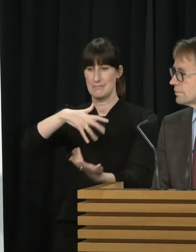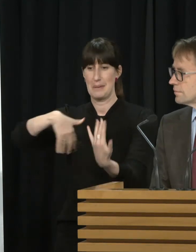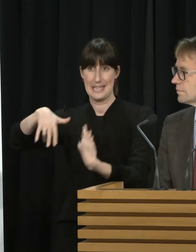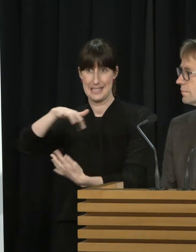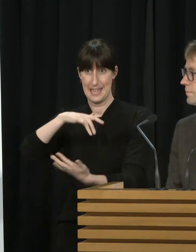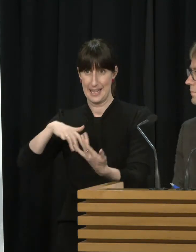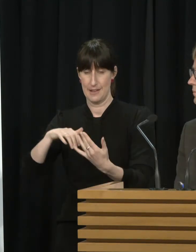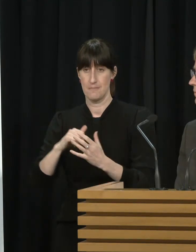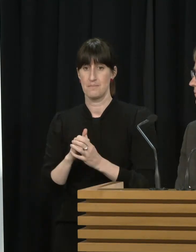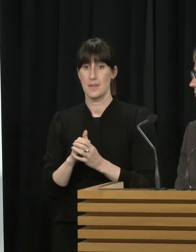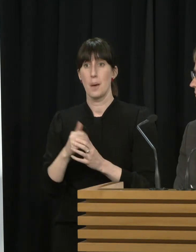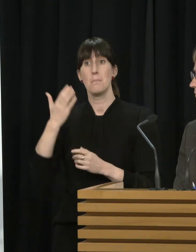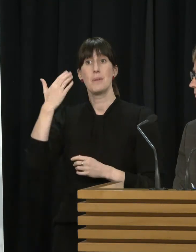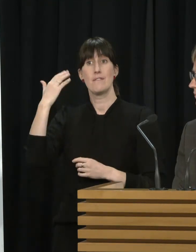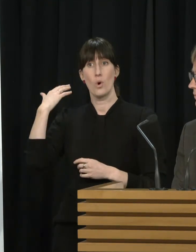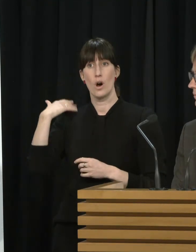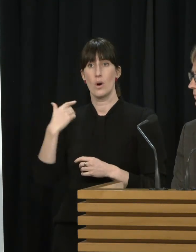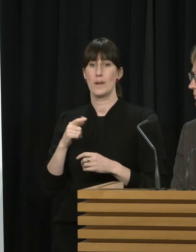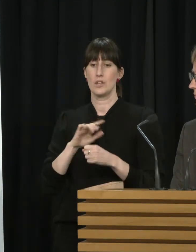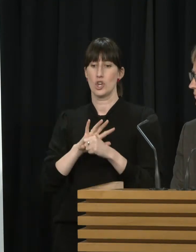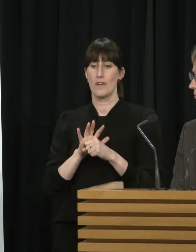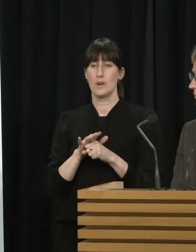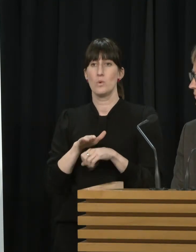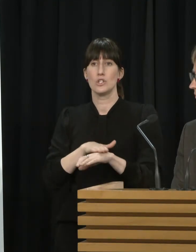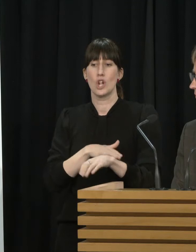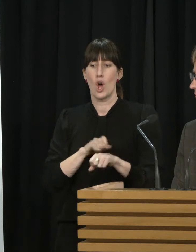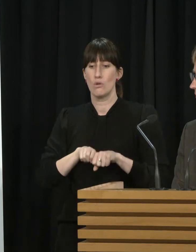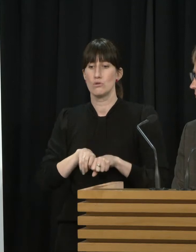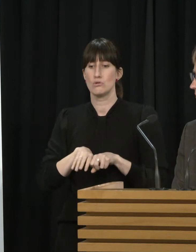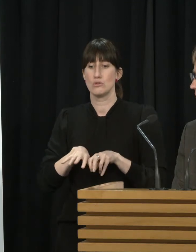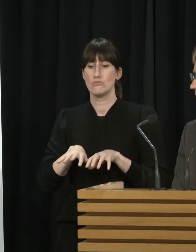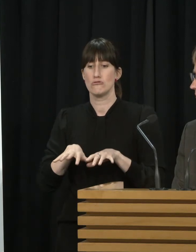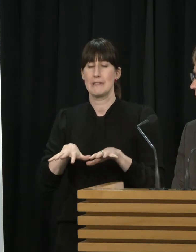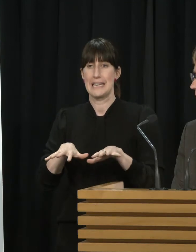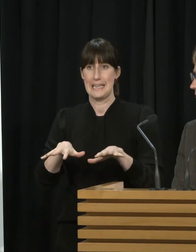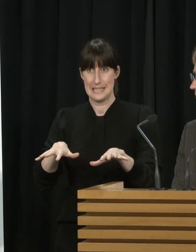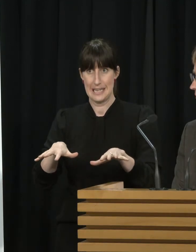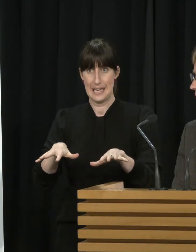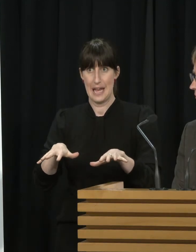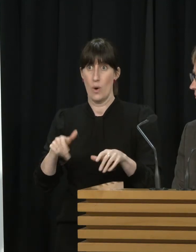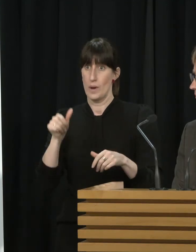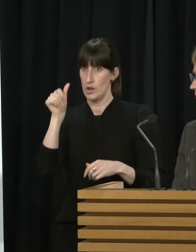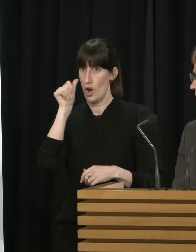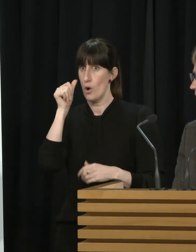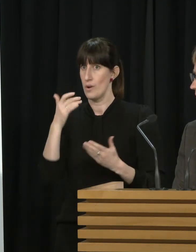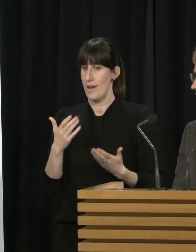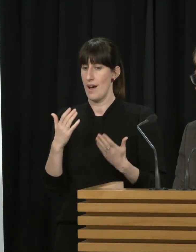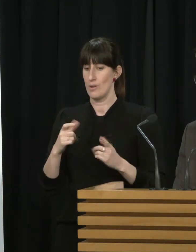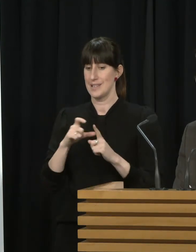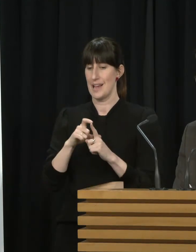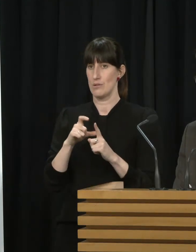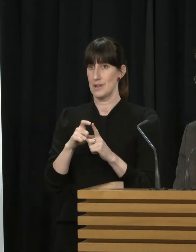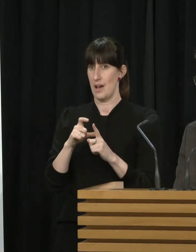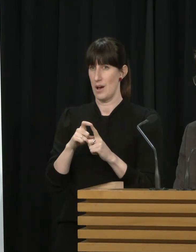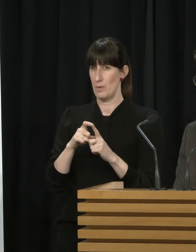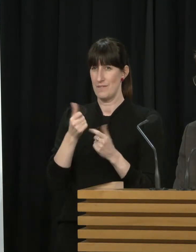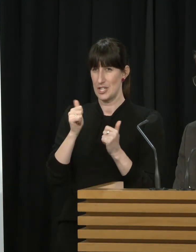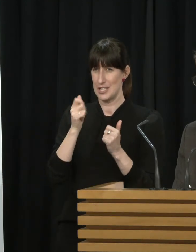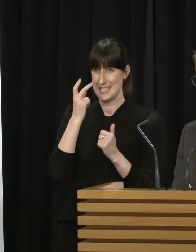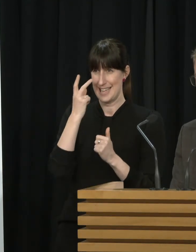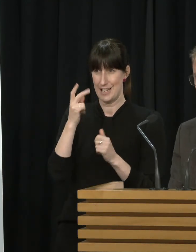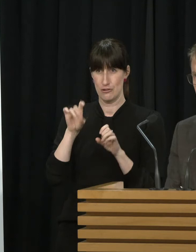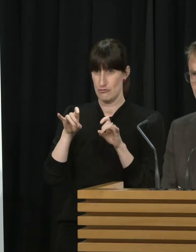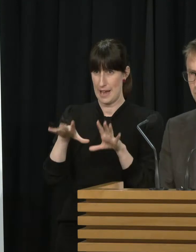to spread, the contact tracing process could get ahead of it. Now we know from our experience, from the experience across the